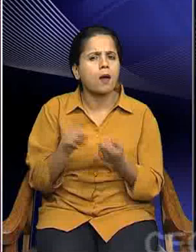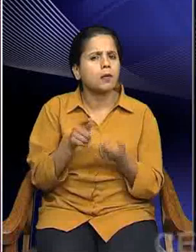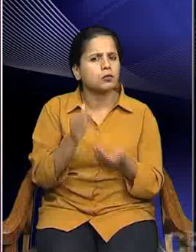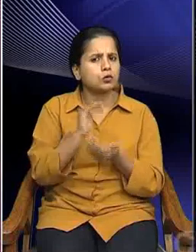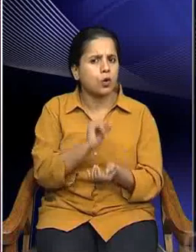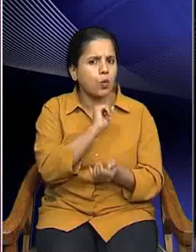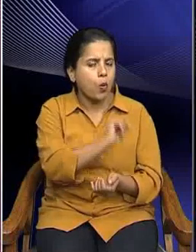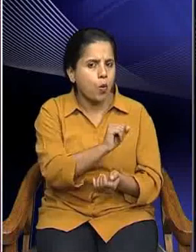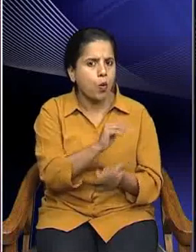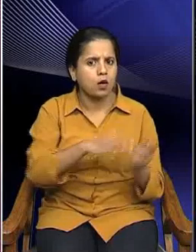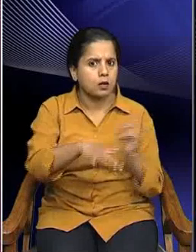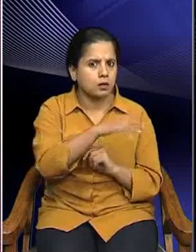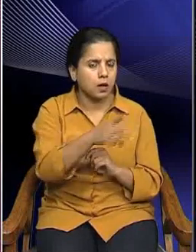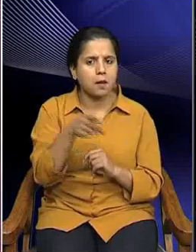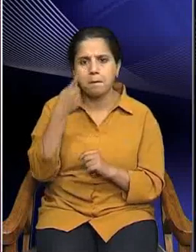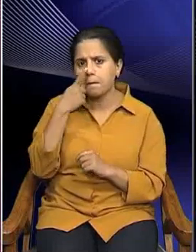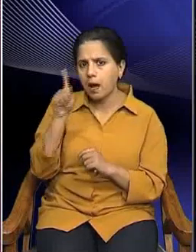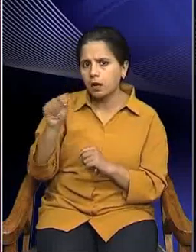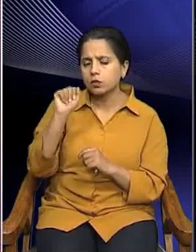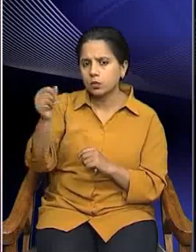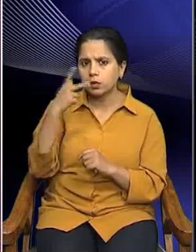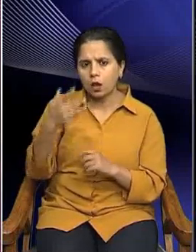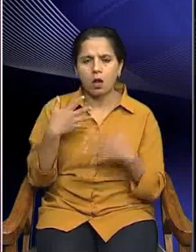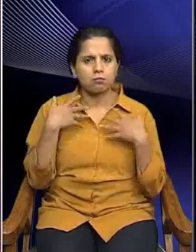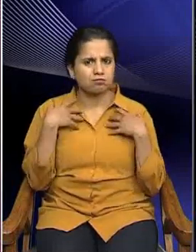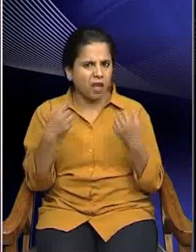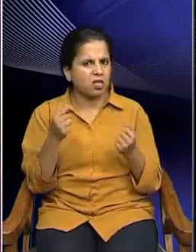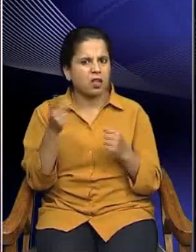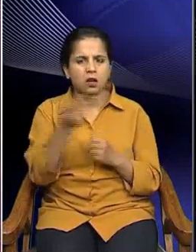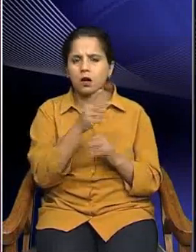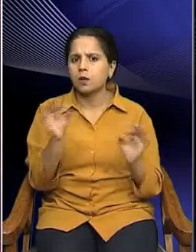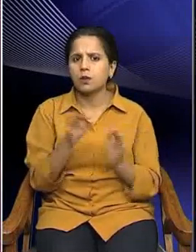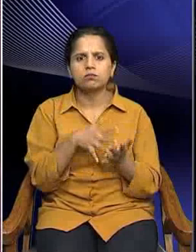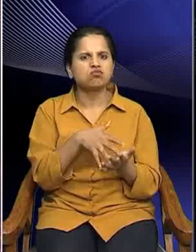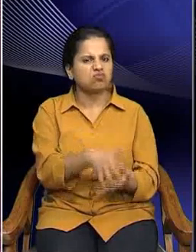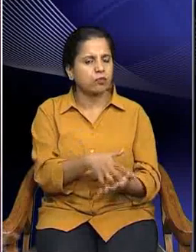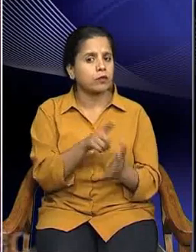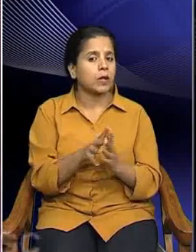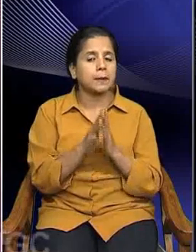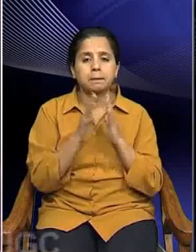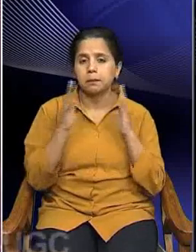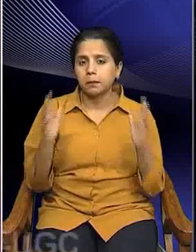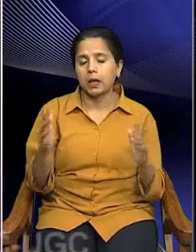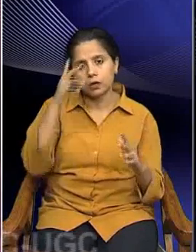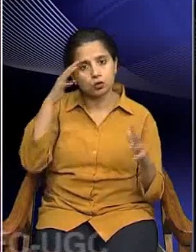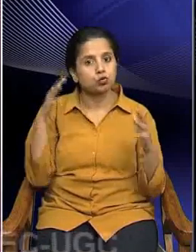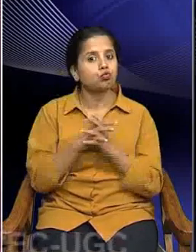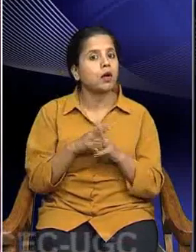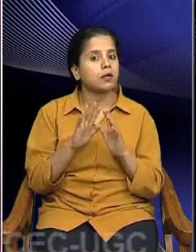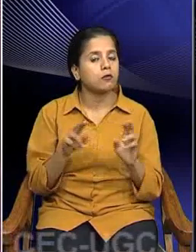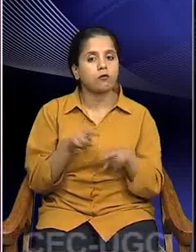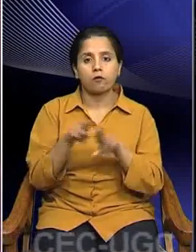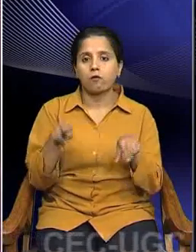and mother is not in a good shape. So there is a huge stress on the